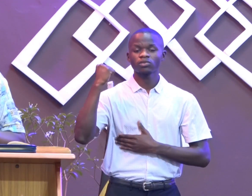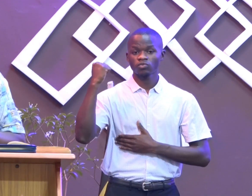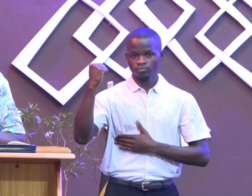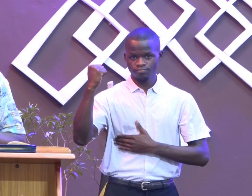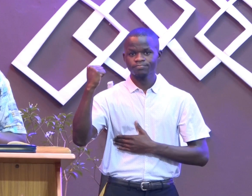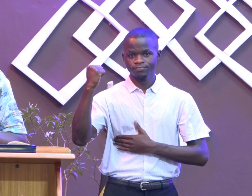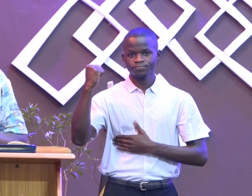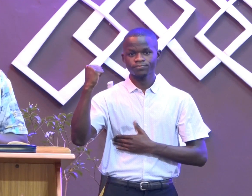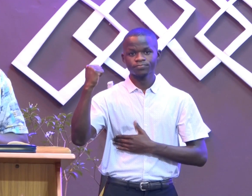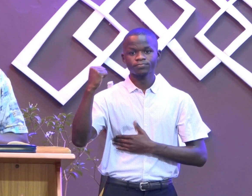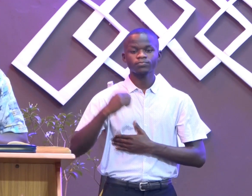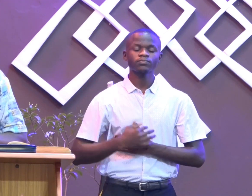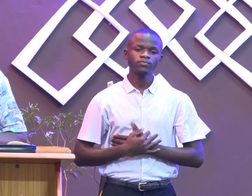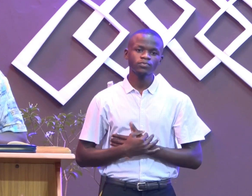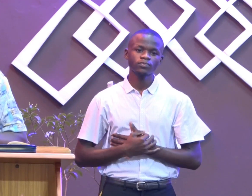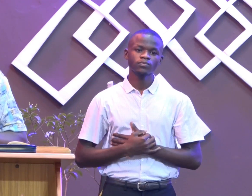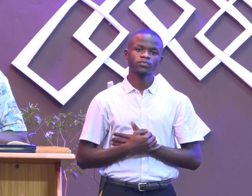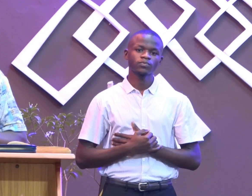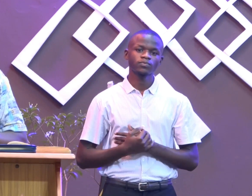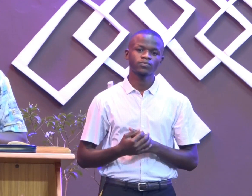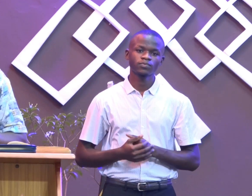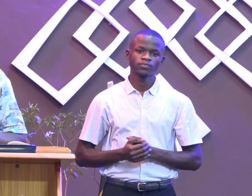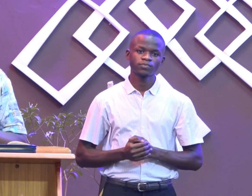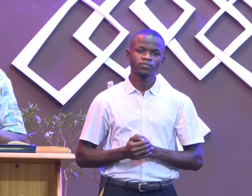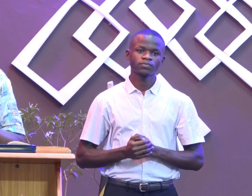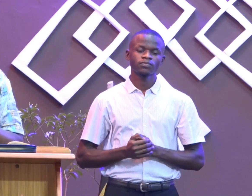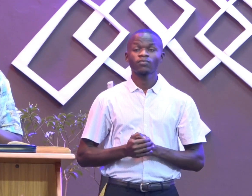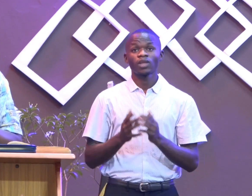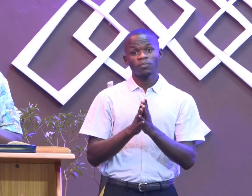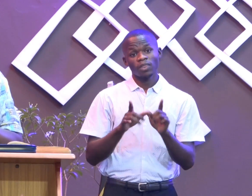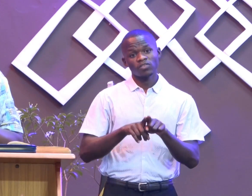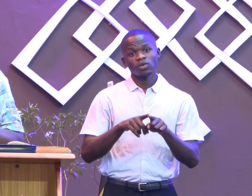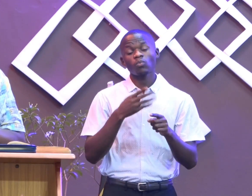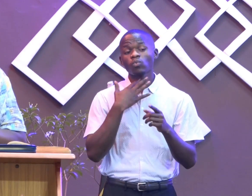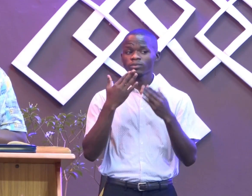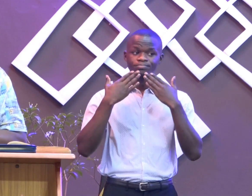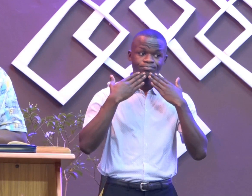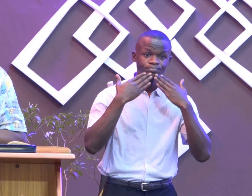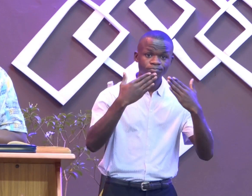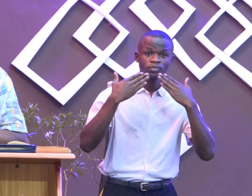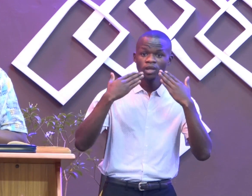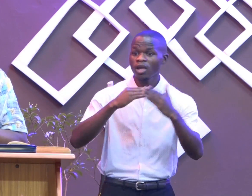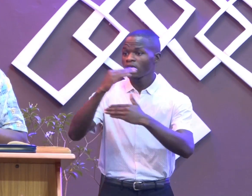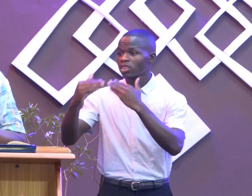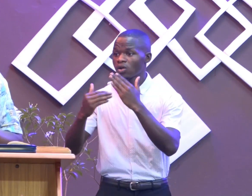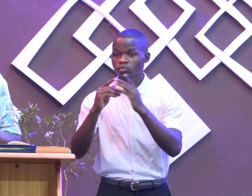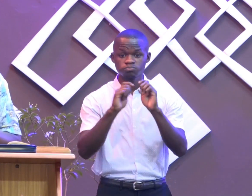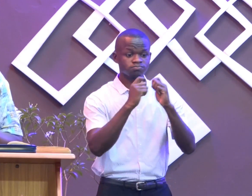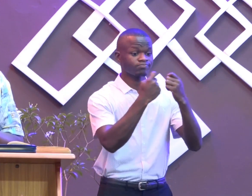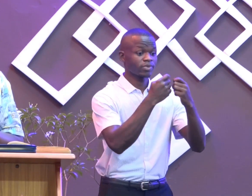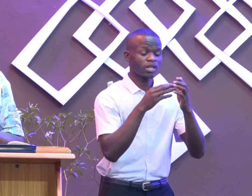in this situation, you're going to become a powerful hand in this ministry. Ete njagala kusima team yonna ekulemberwa